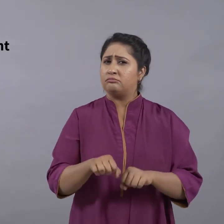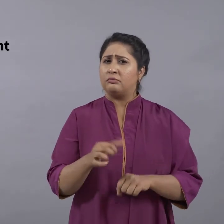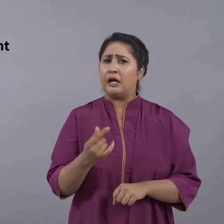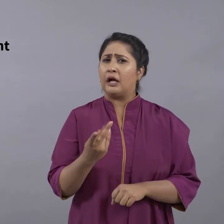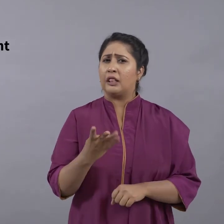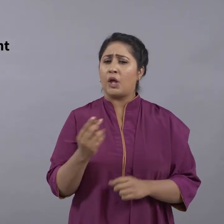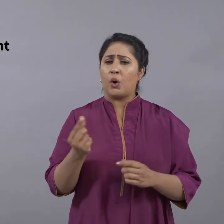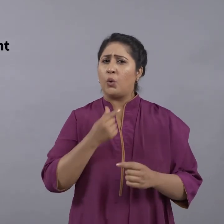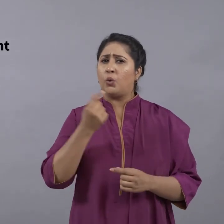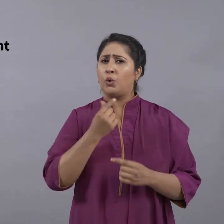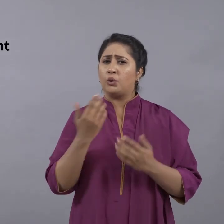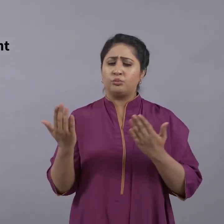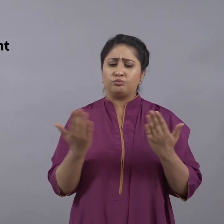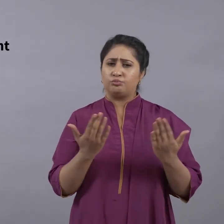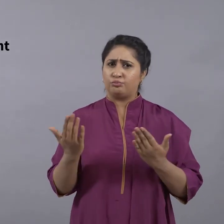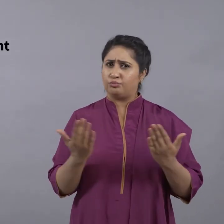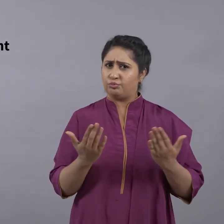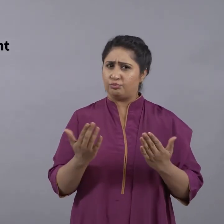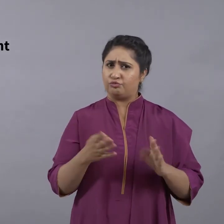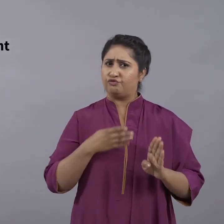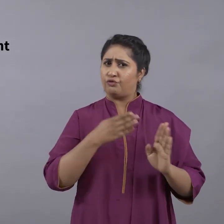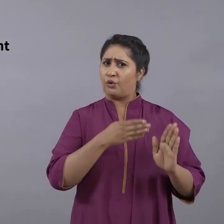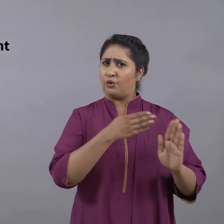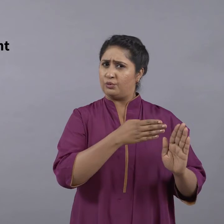reading is as follows.